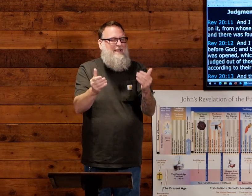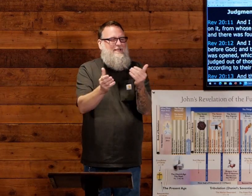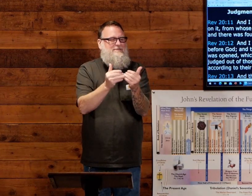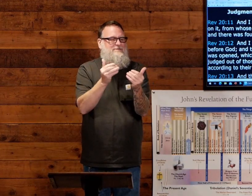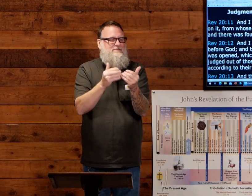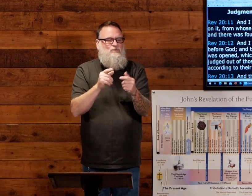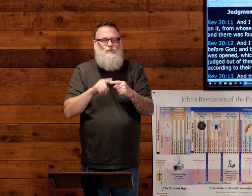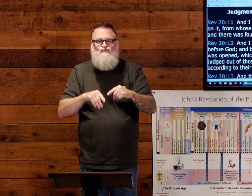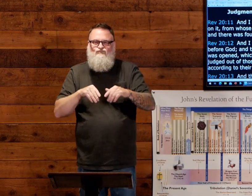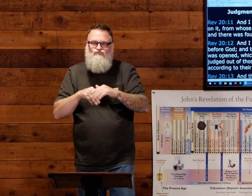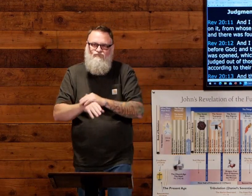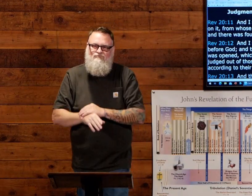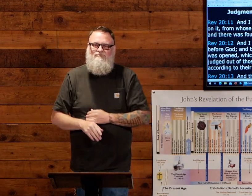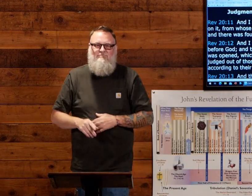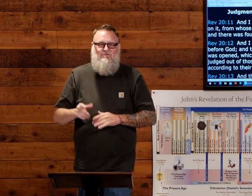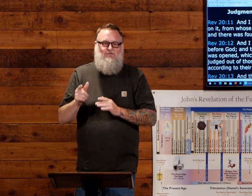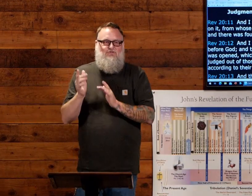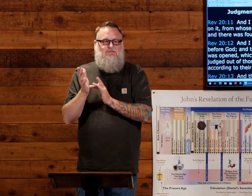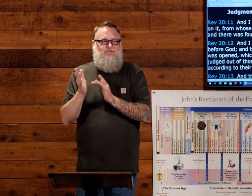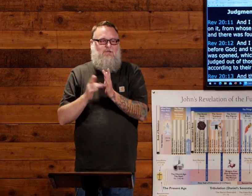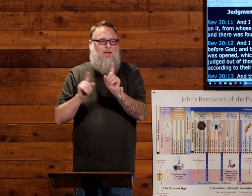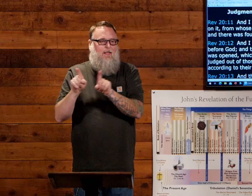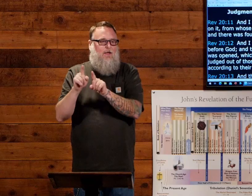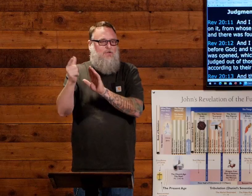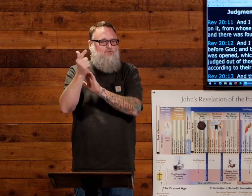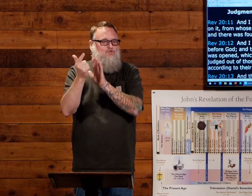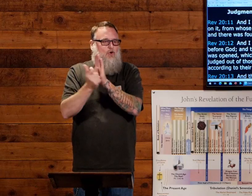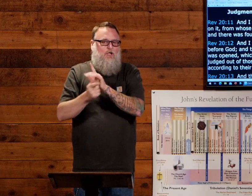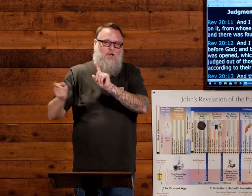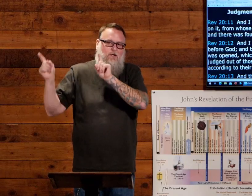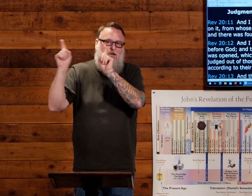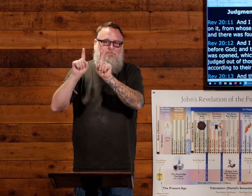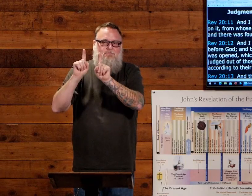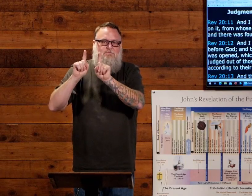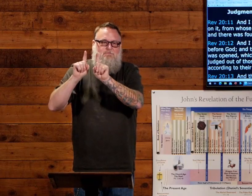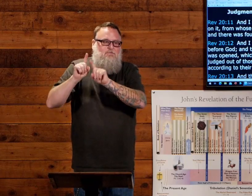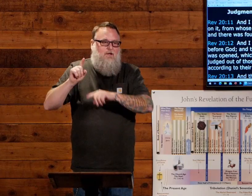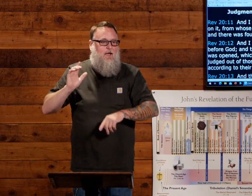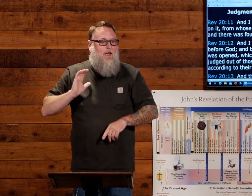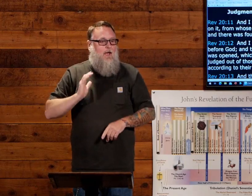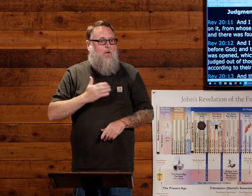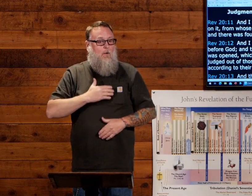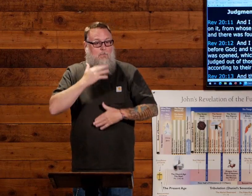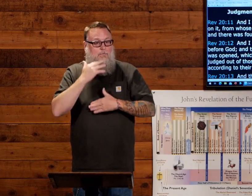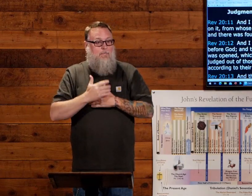That appointment is going to be an easy appointment in which we enter, and Christ will be like a lawyer that comes alongside of us,